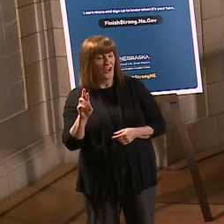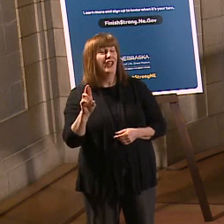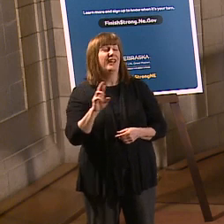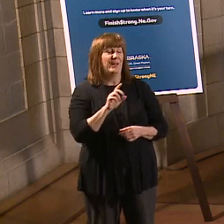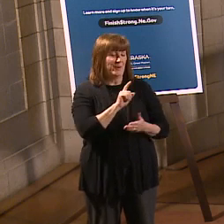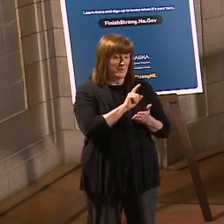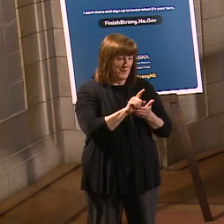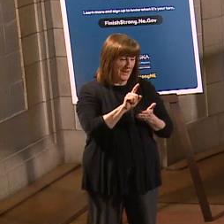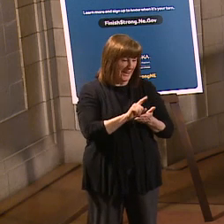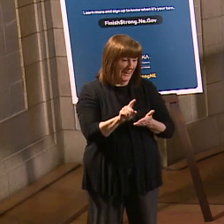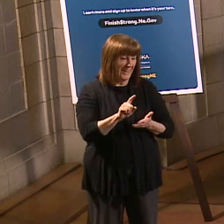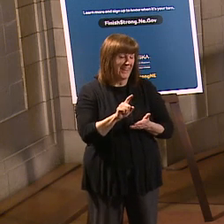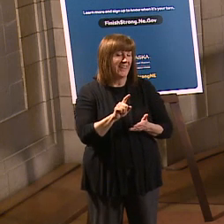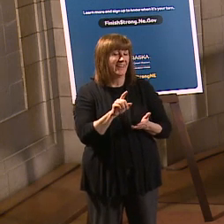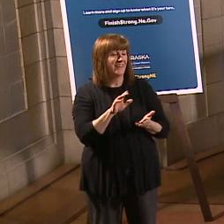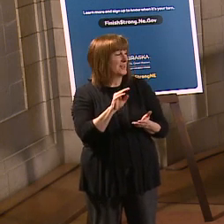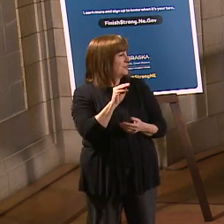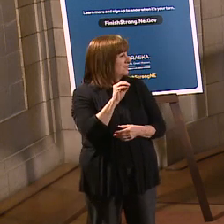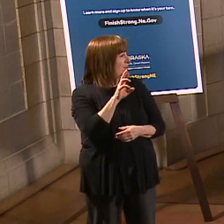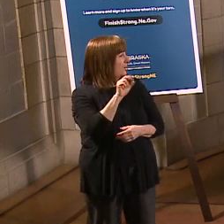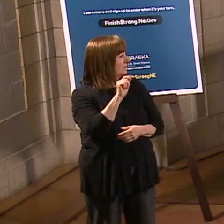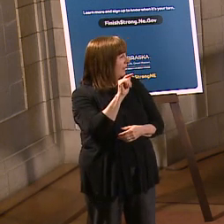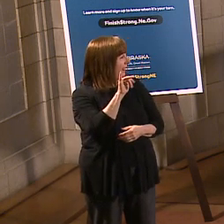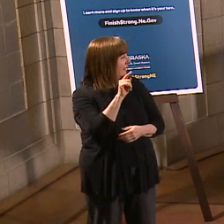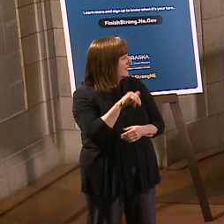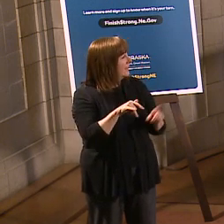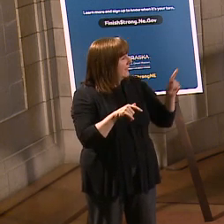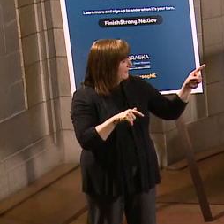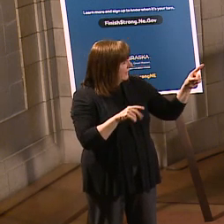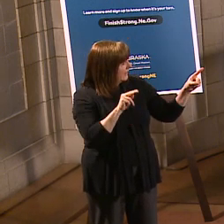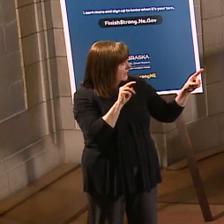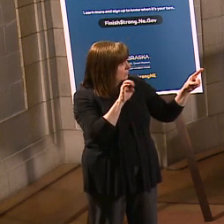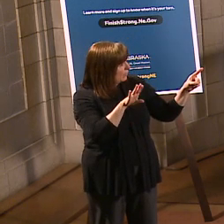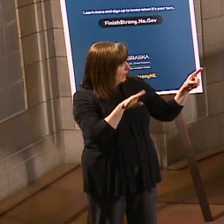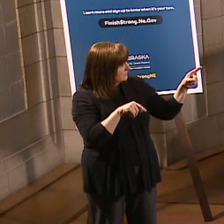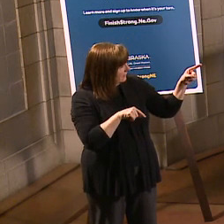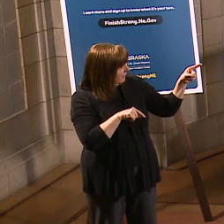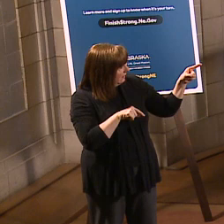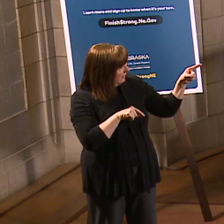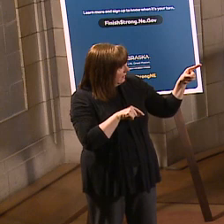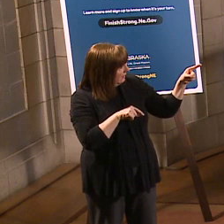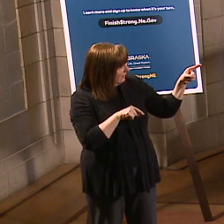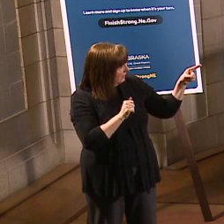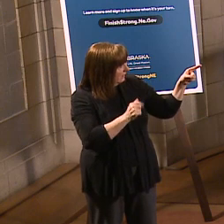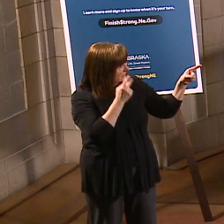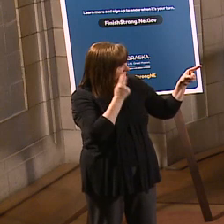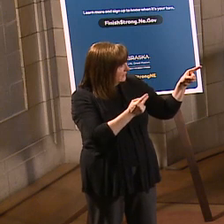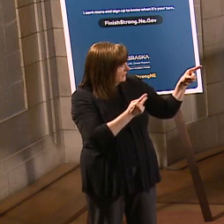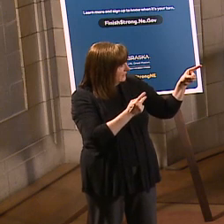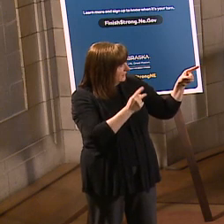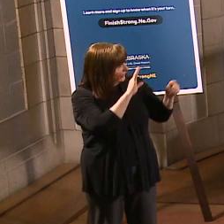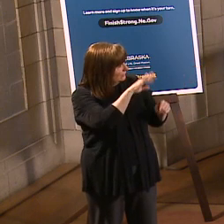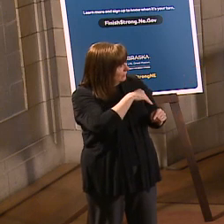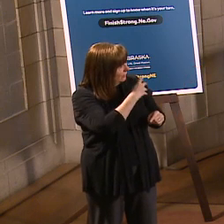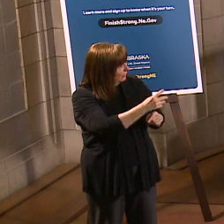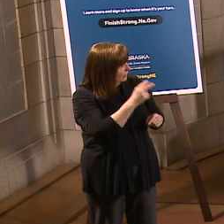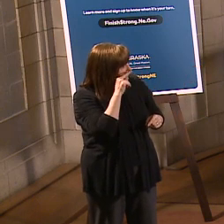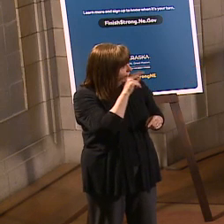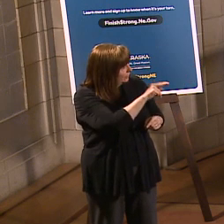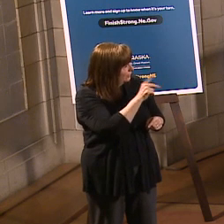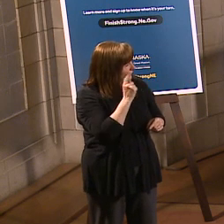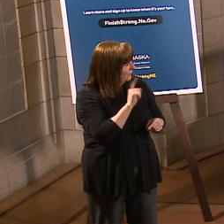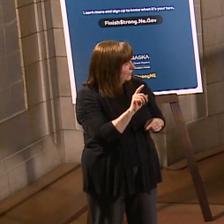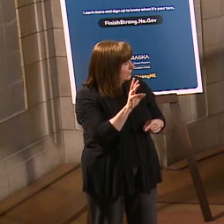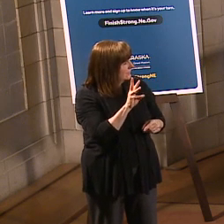Report. So WMMR report. So here's Nebraska right here. And you can see this is the chart they were looking at with